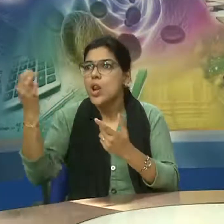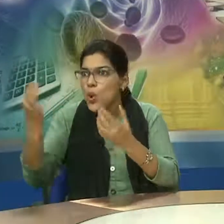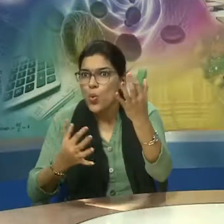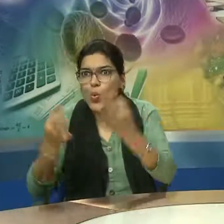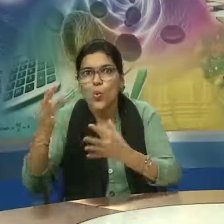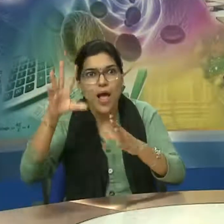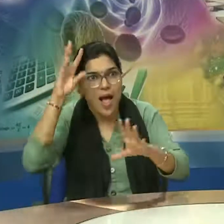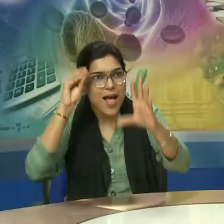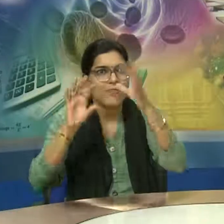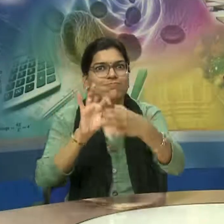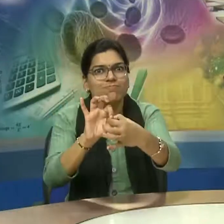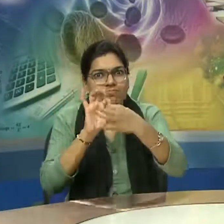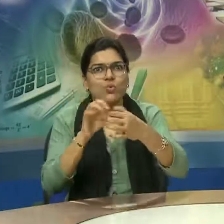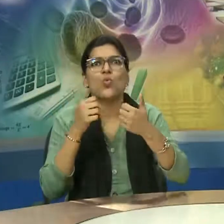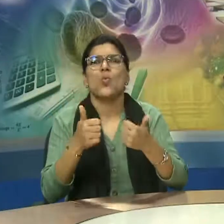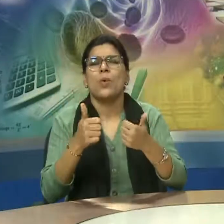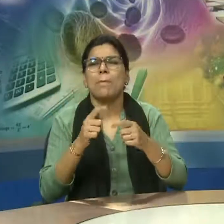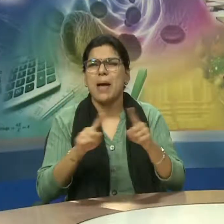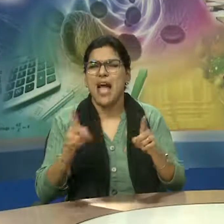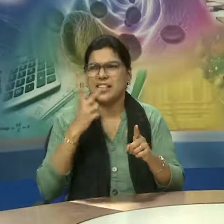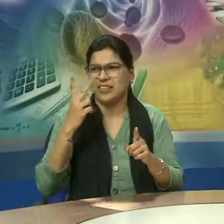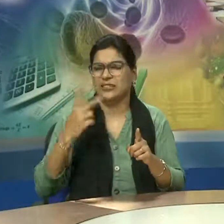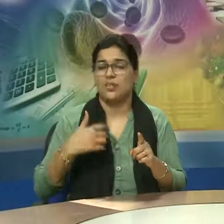forgotten how to be